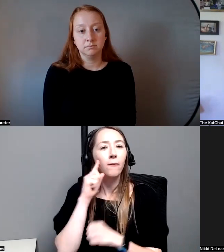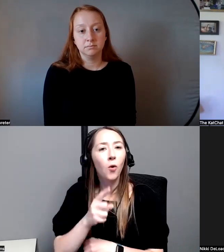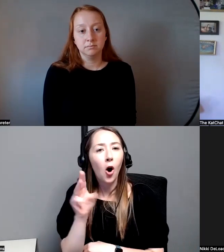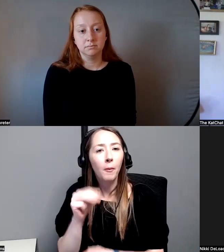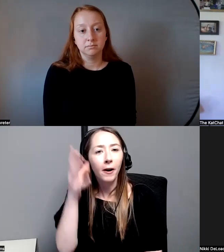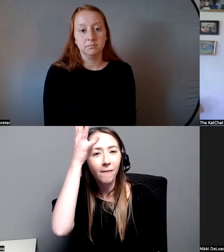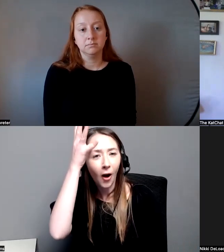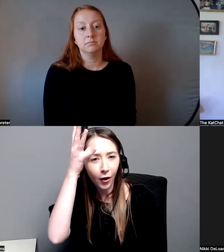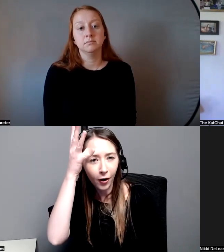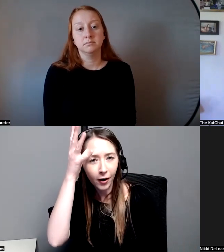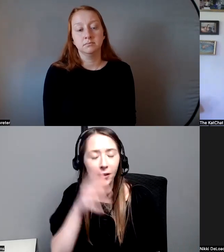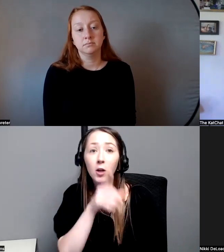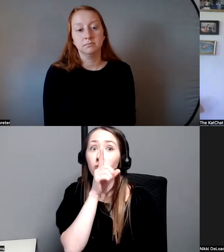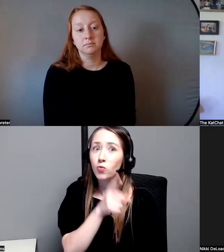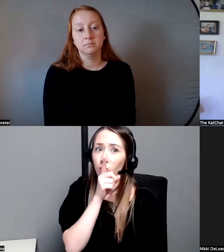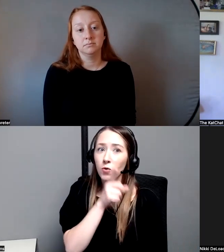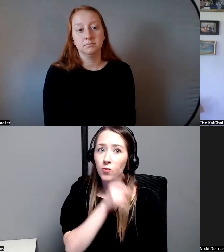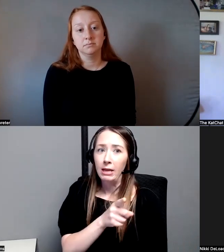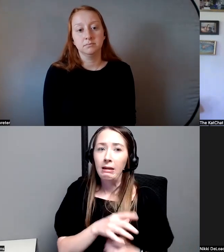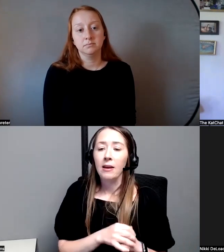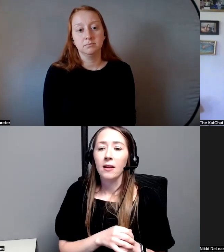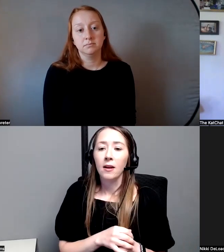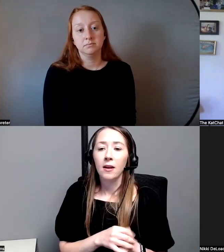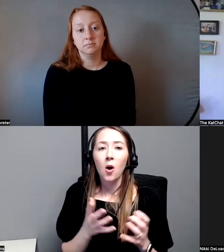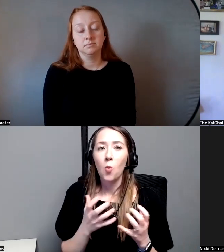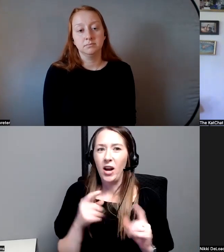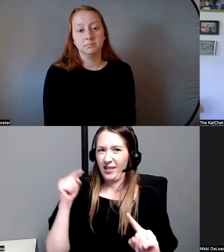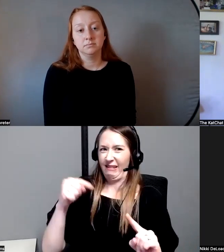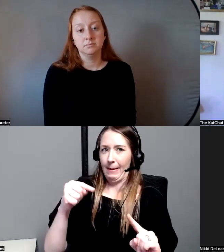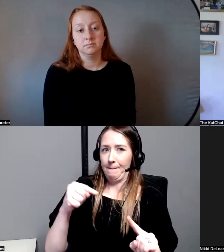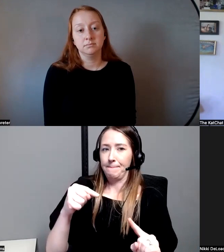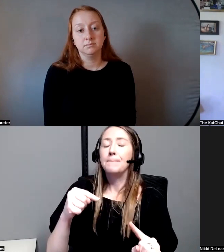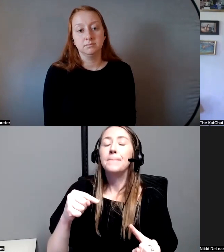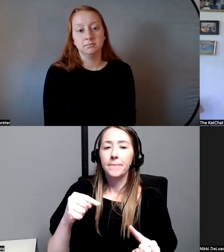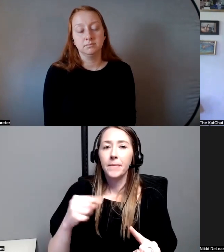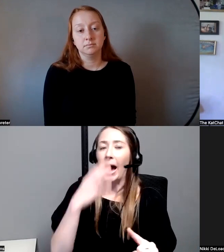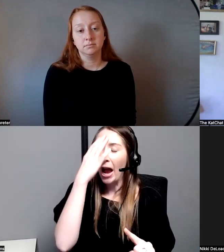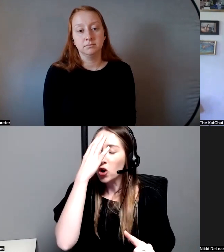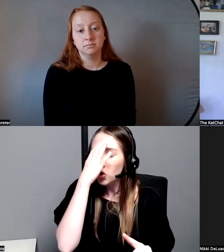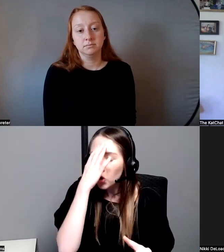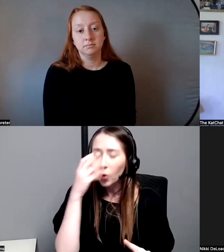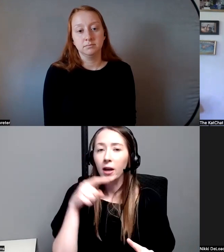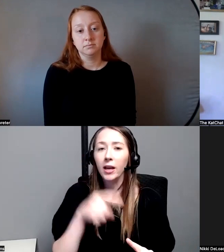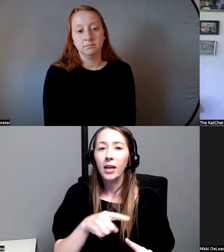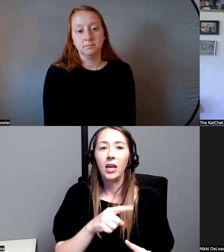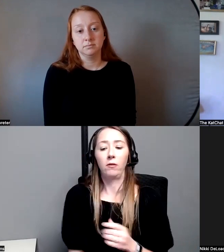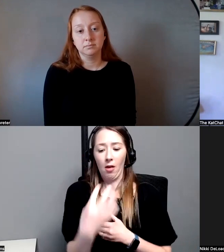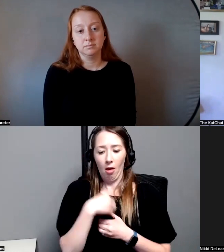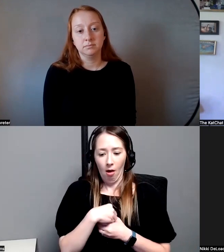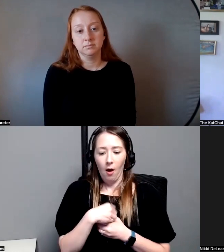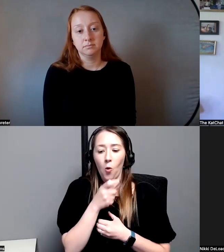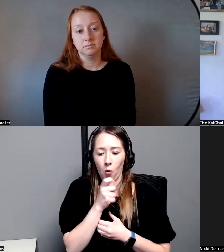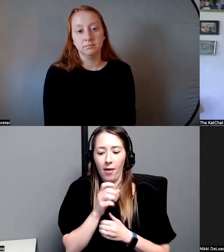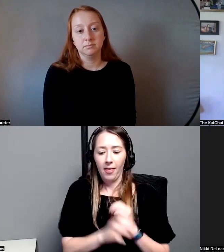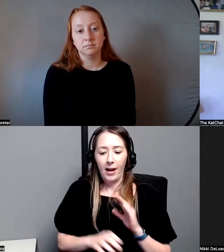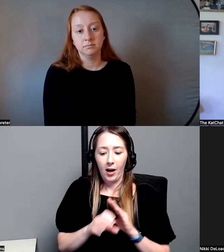And so I really, really, really wanted him and knew he would bring all of that to this character. So Megan and I